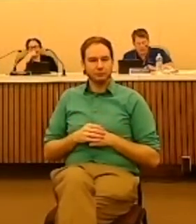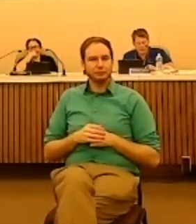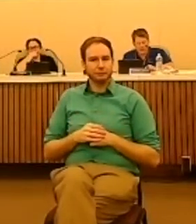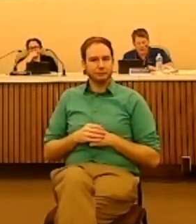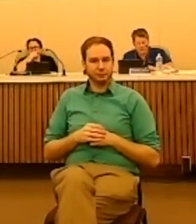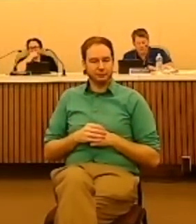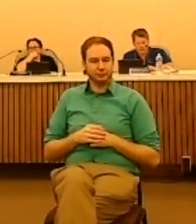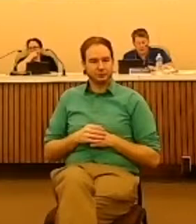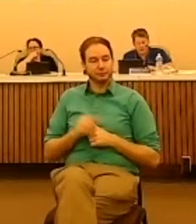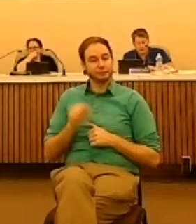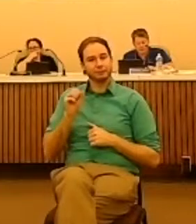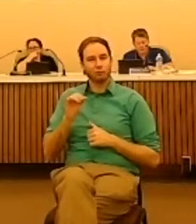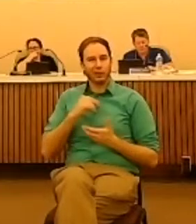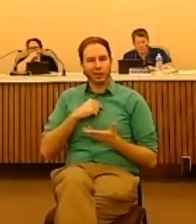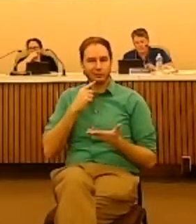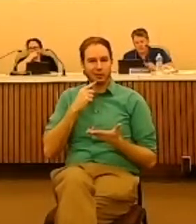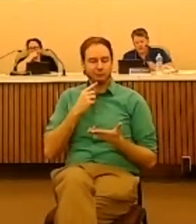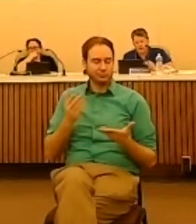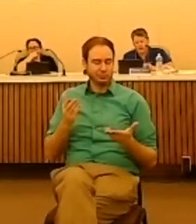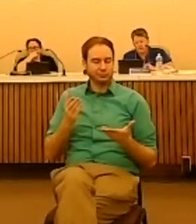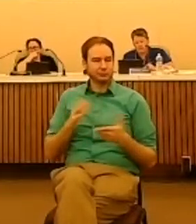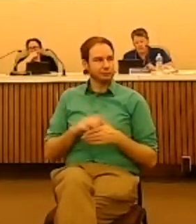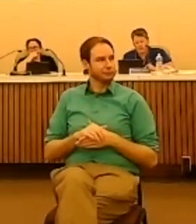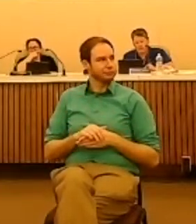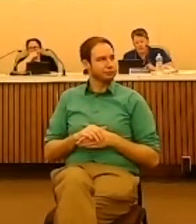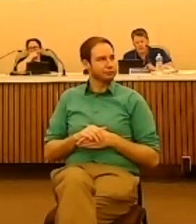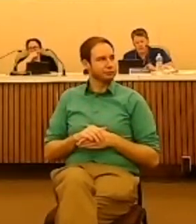So like I said, it's